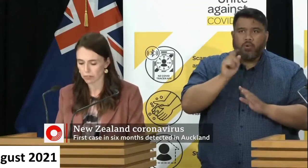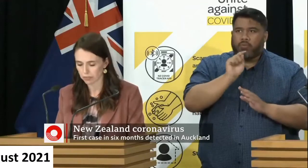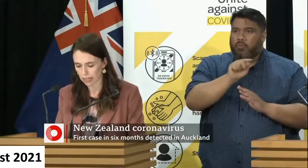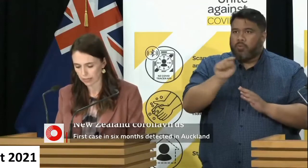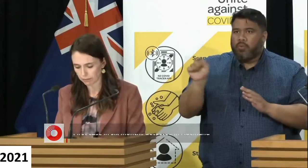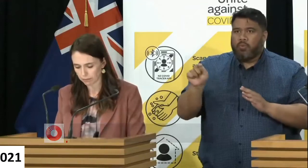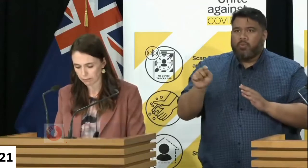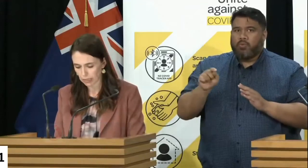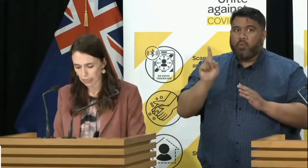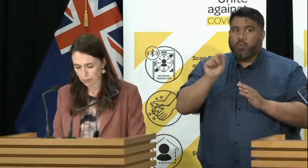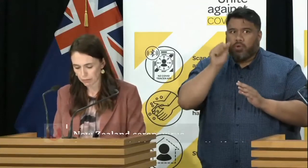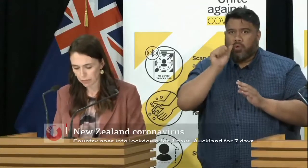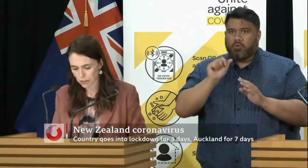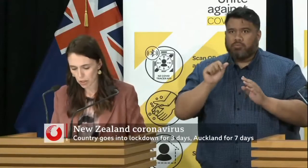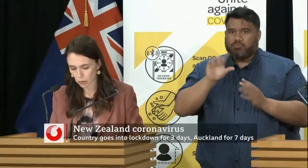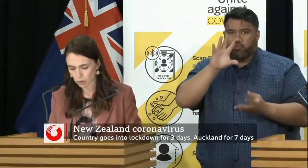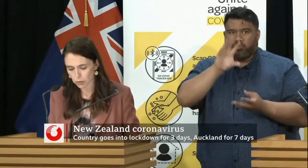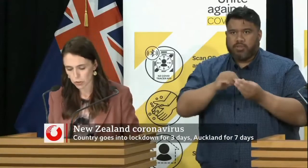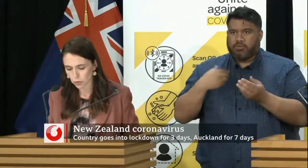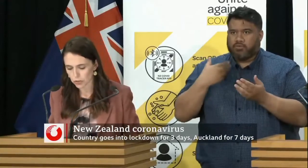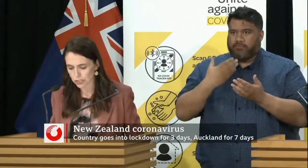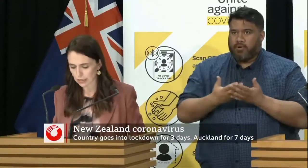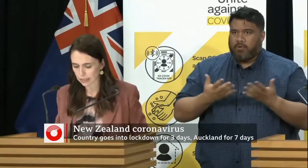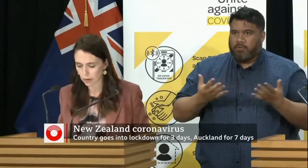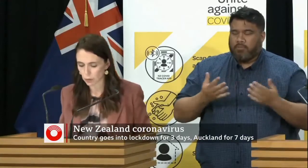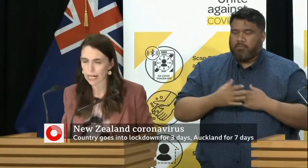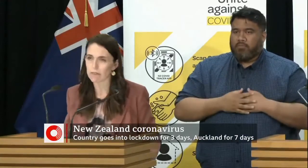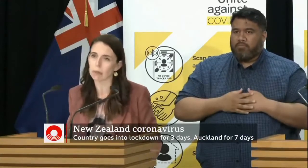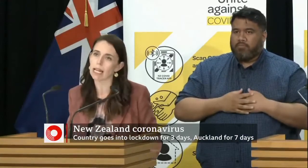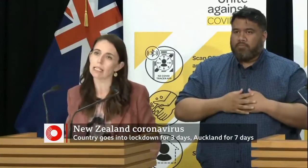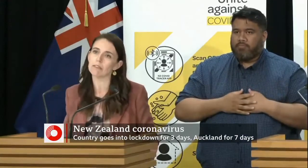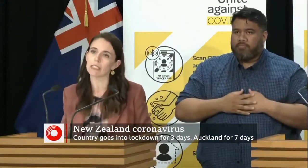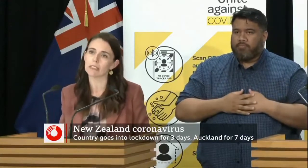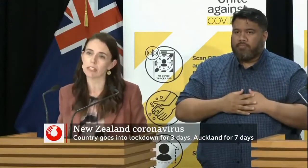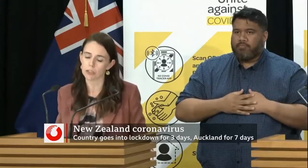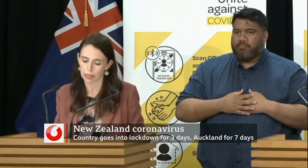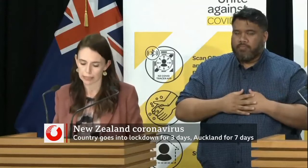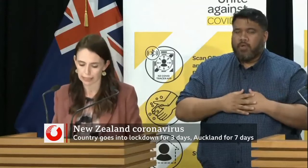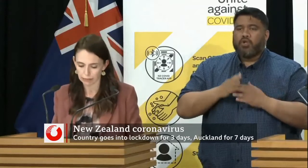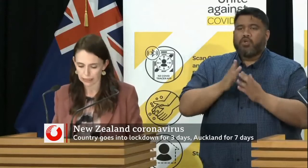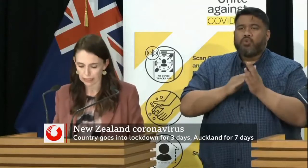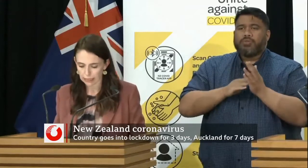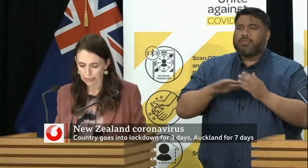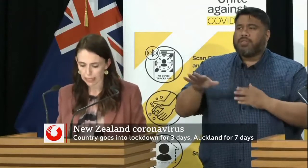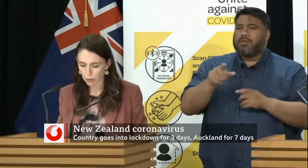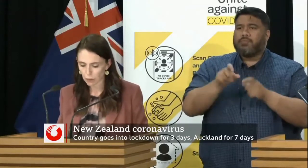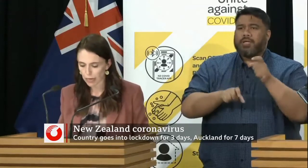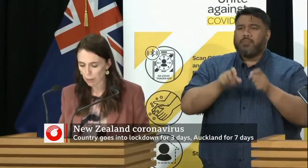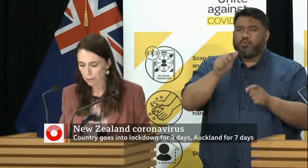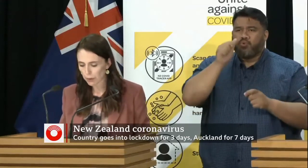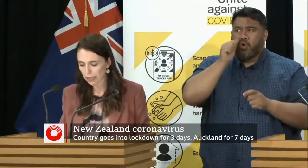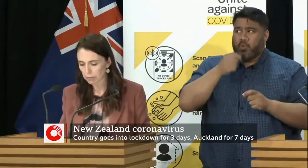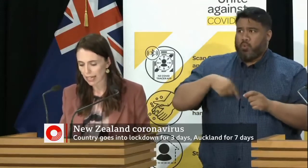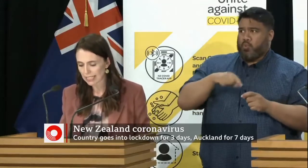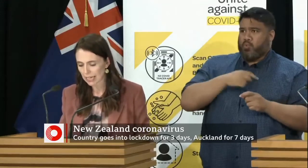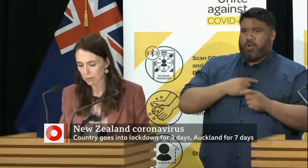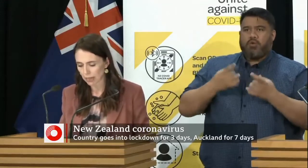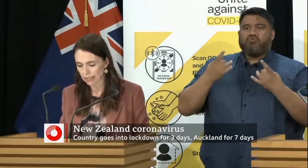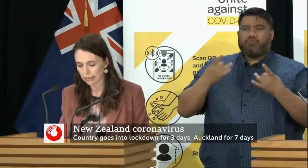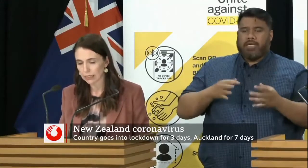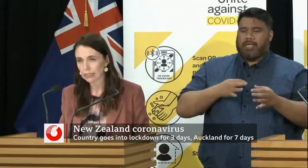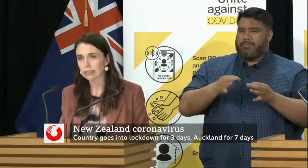identified so far. But first, I want to assure New Zealand that we have planned for this eventuality and that we will now be putting in